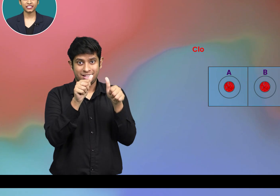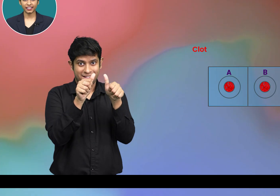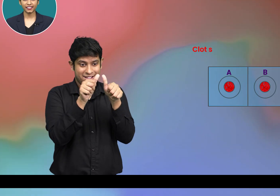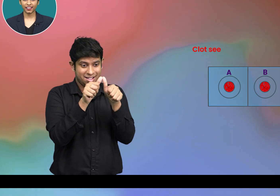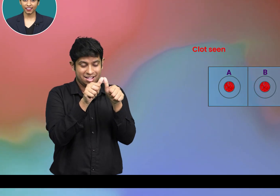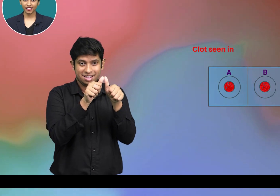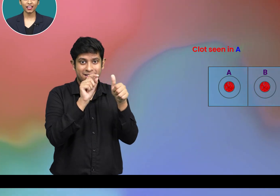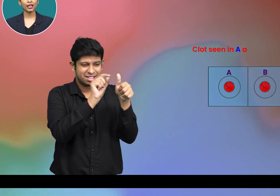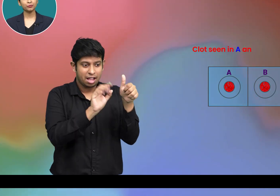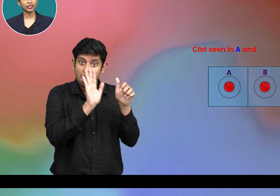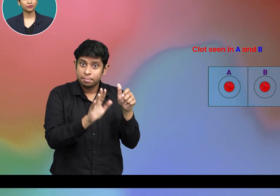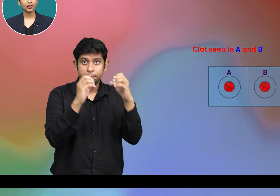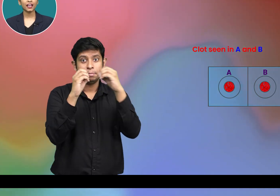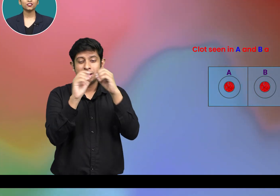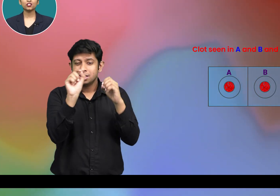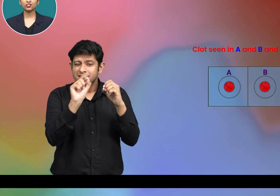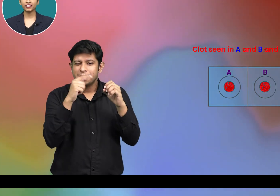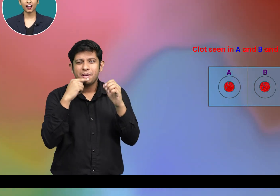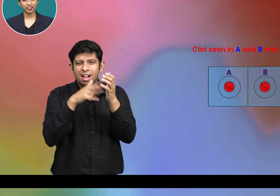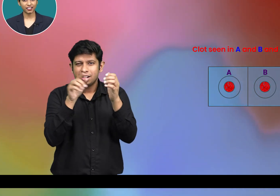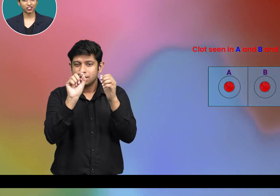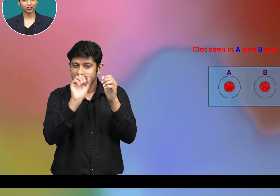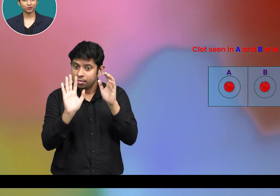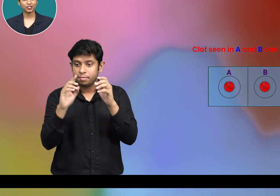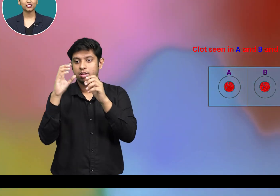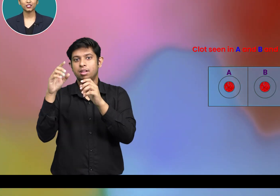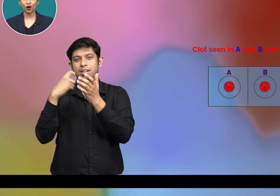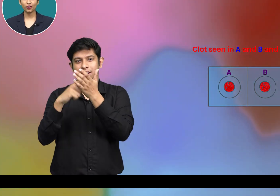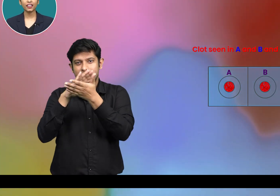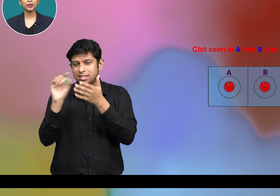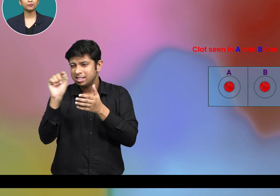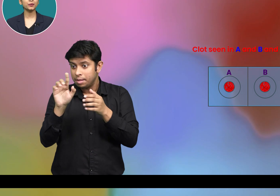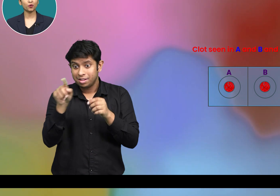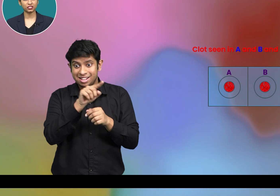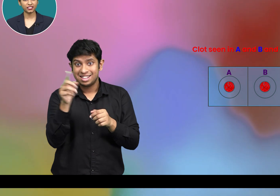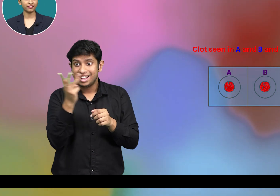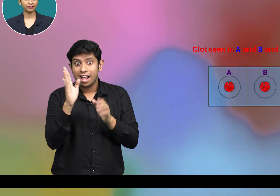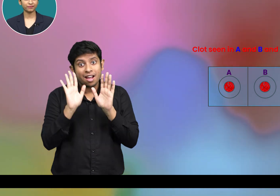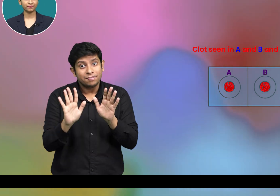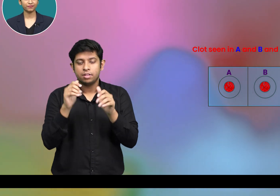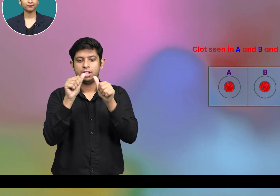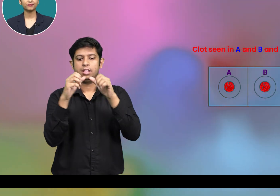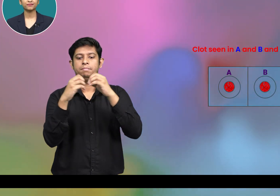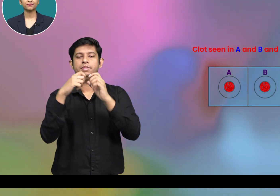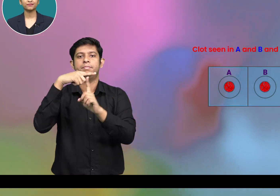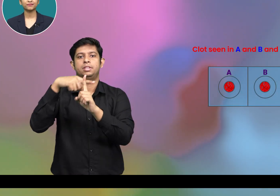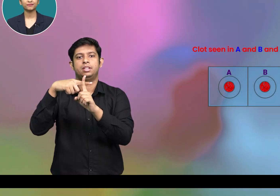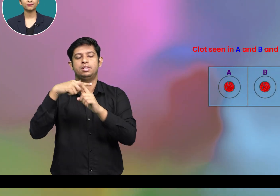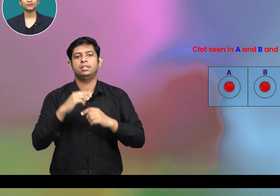Clot seen in A and B and also in RH. So, AB positive.